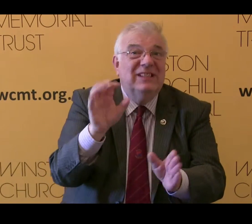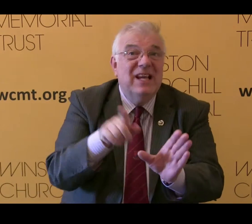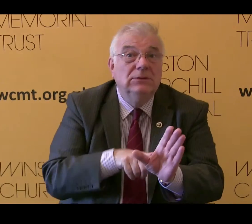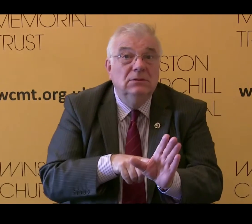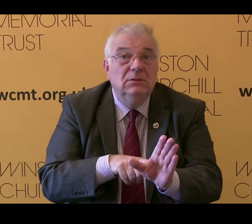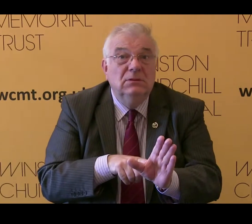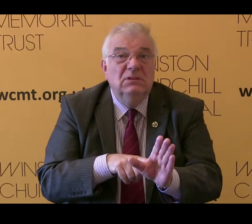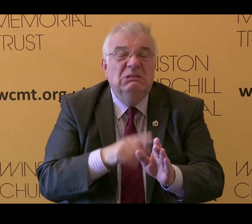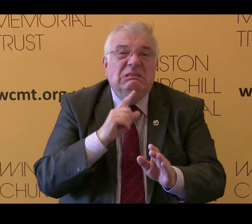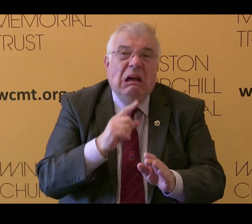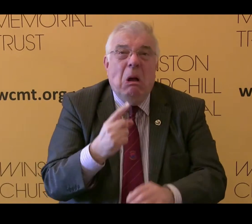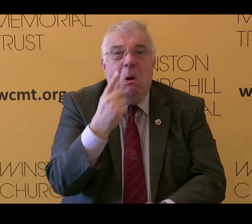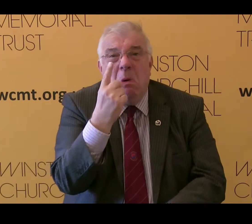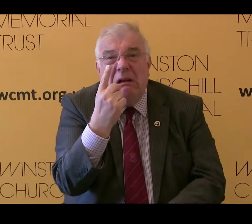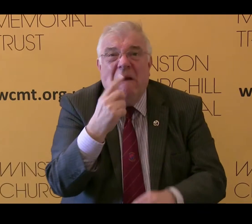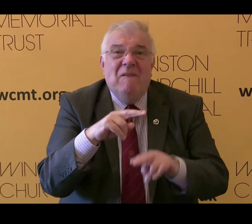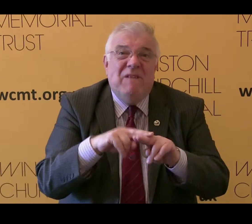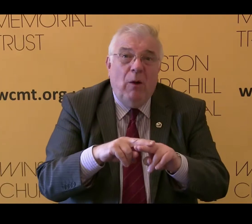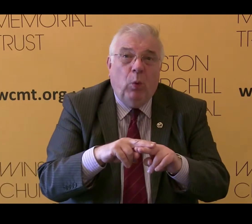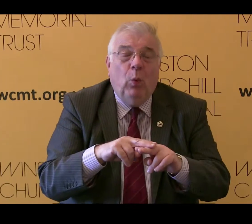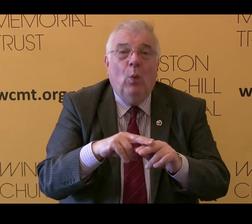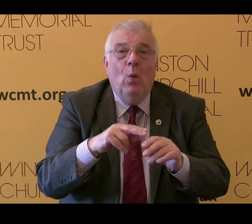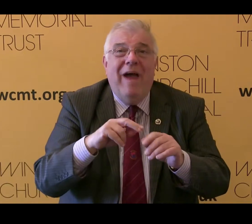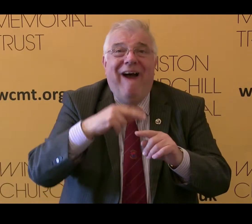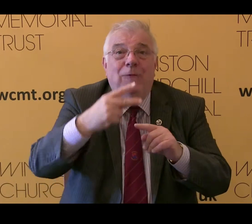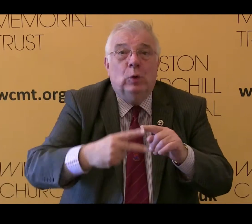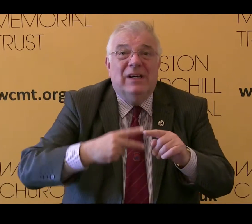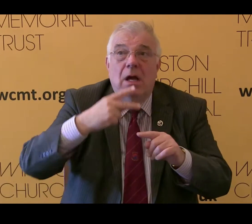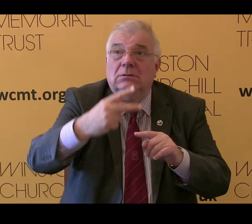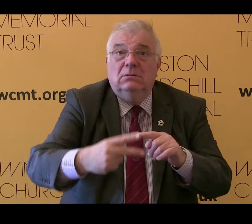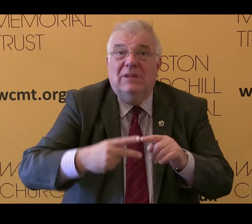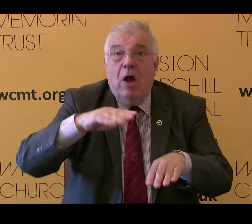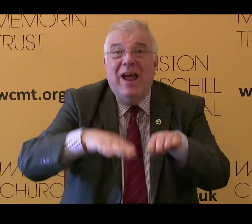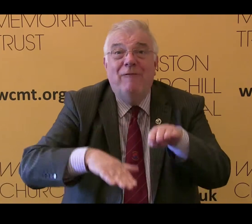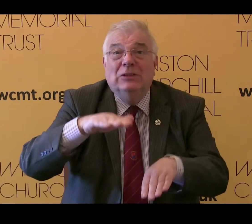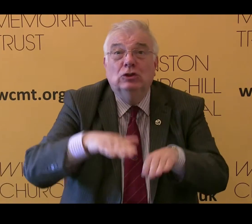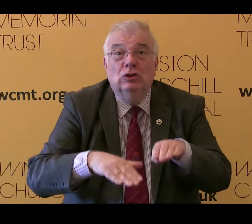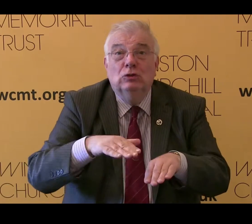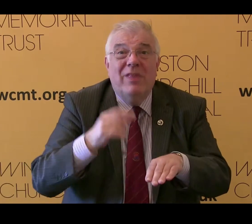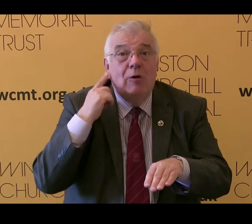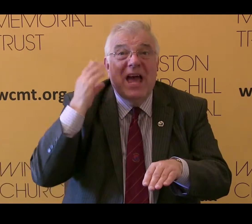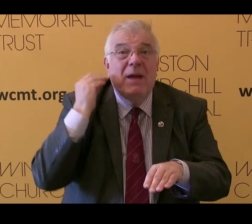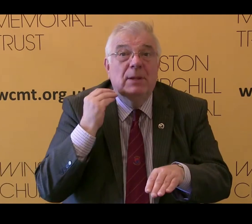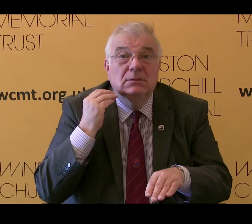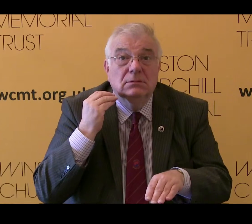50 years, there's sort of one fellow every 2 years on average with a hearing impairment.